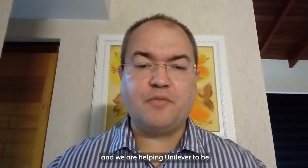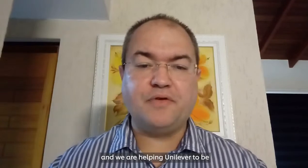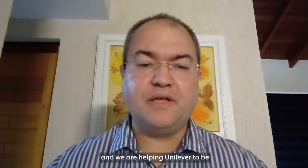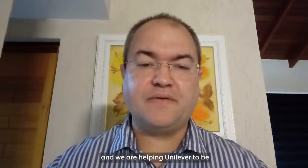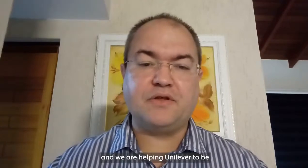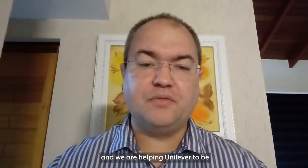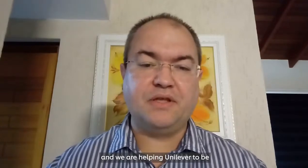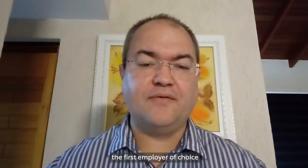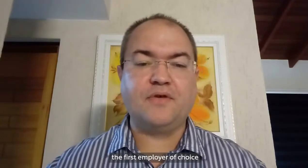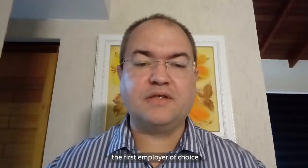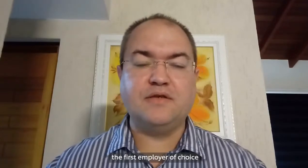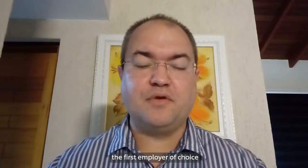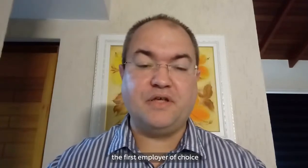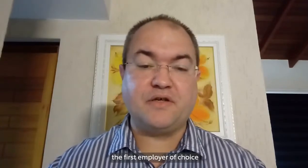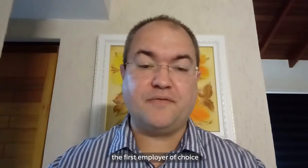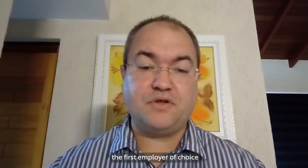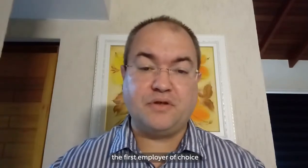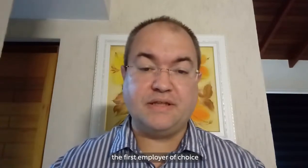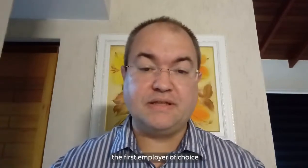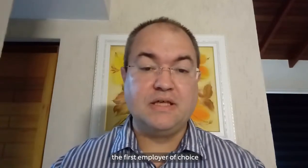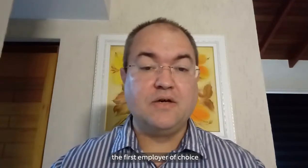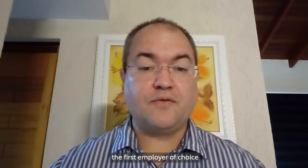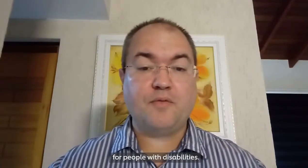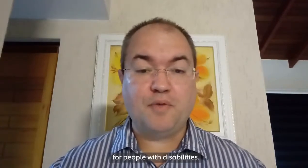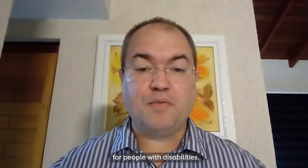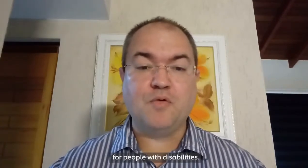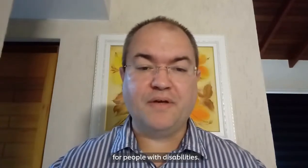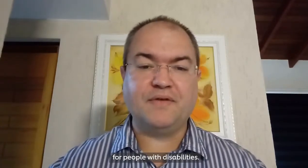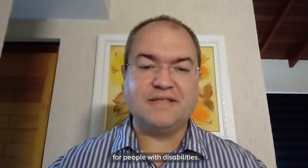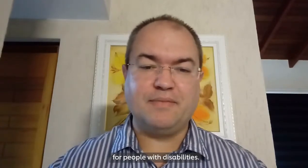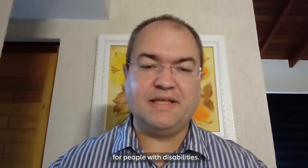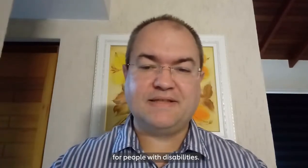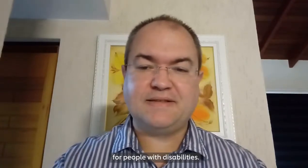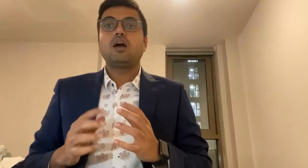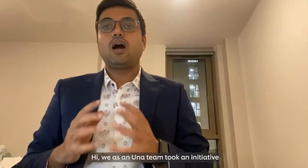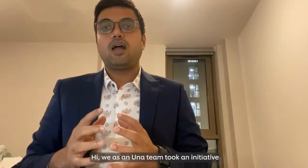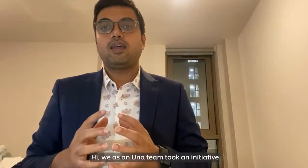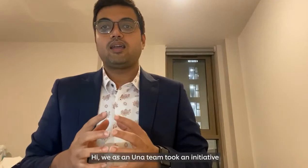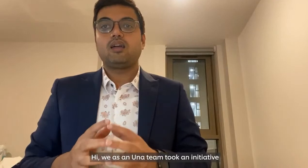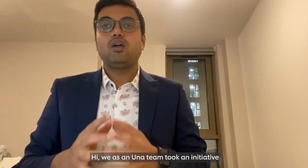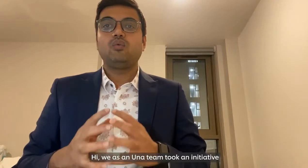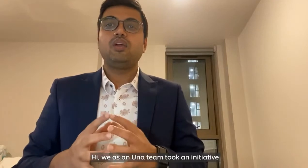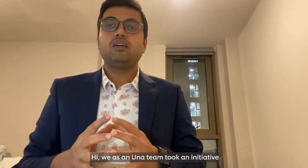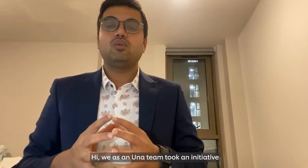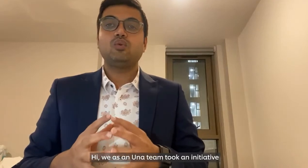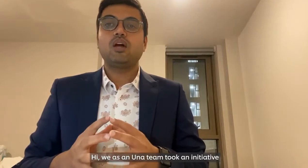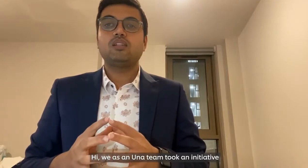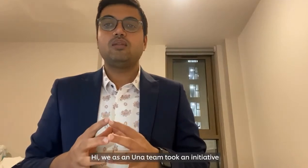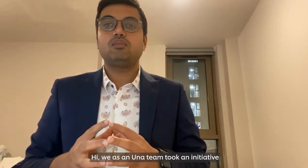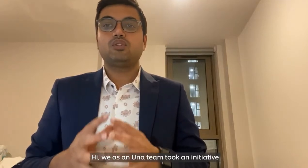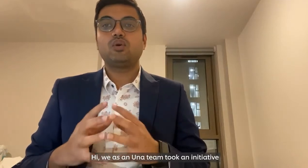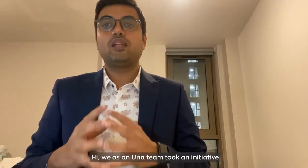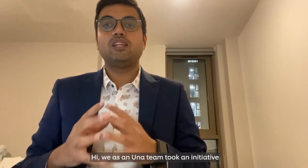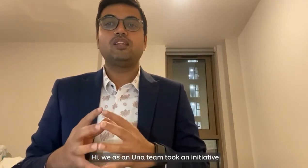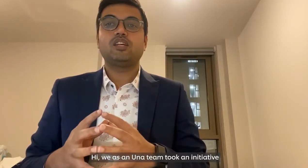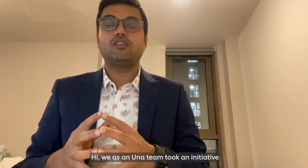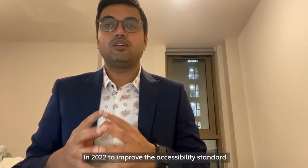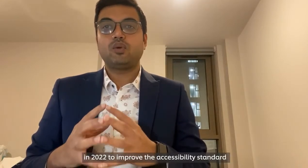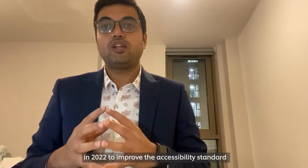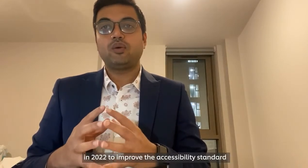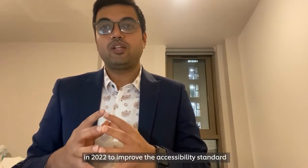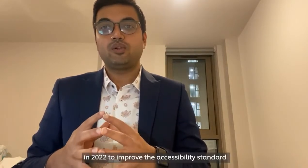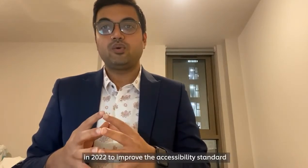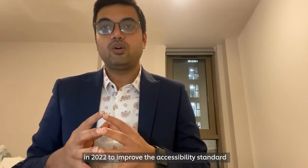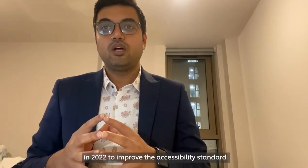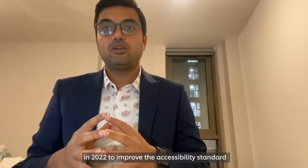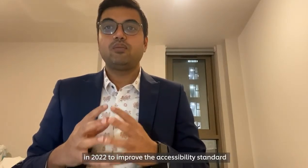and we are helping Unilever to be the first employer of choice for people with disabilities. Hi, we as UNA team took an initiative